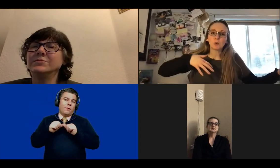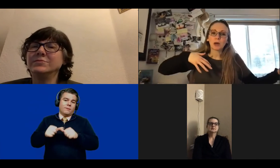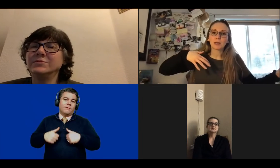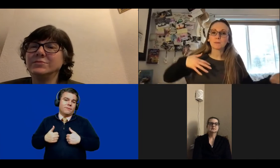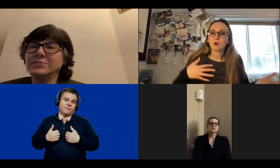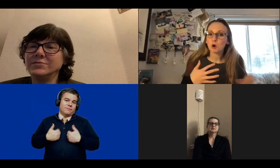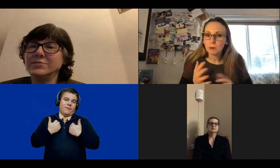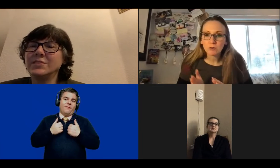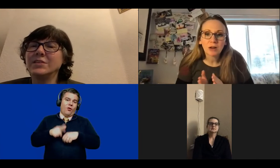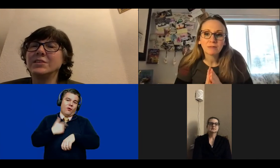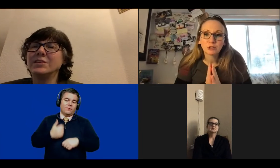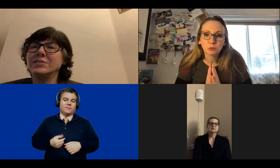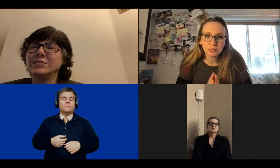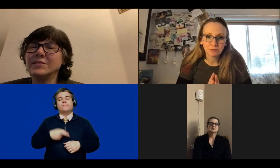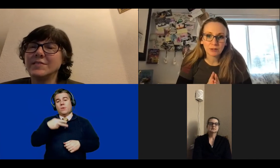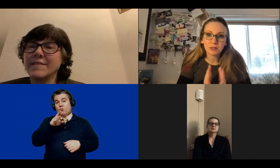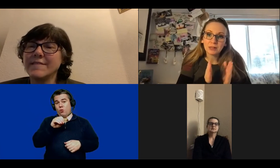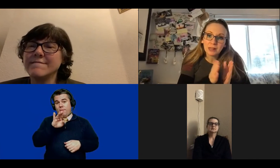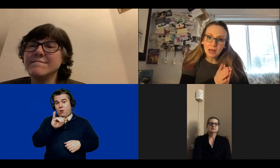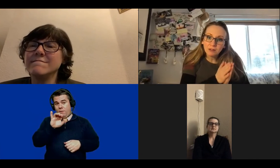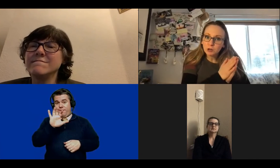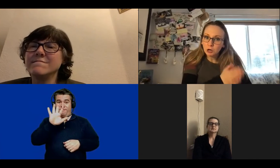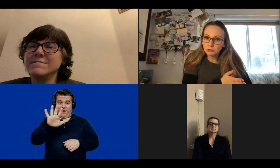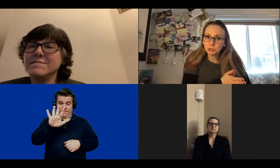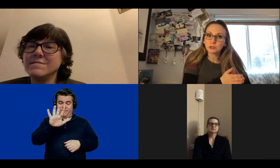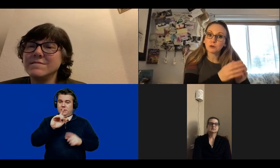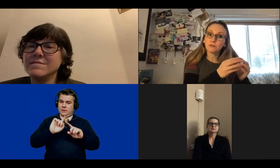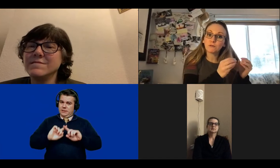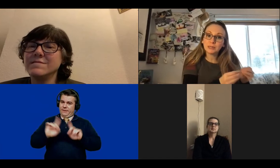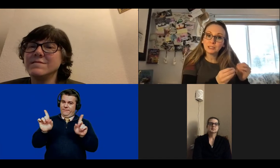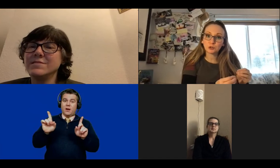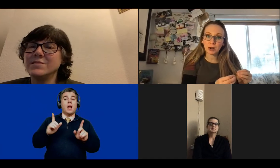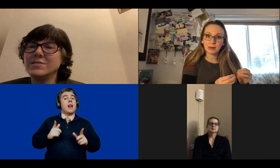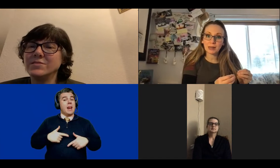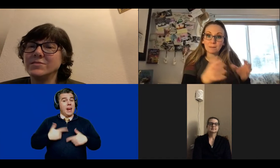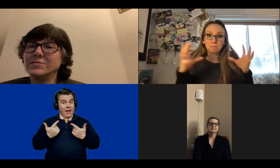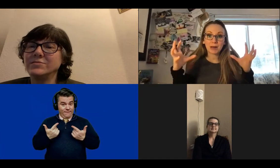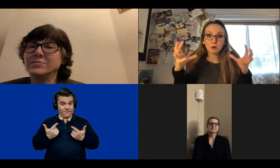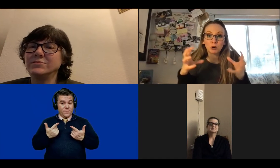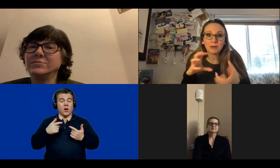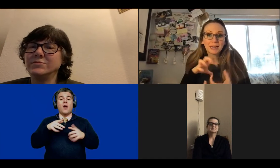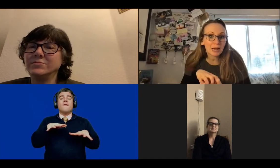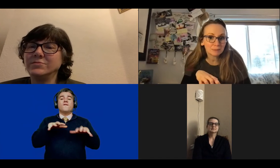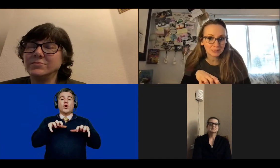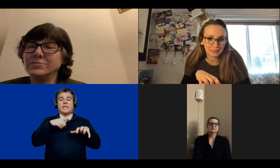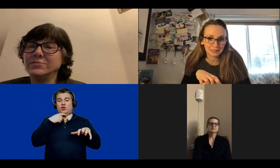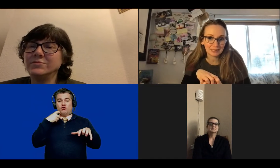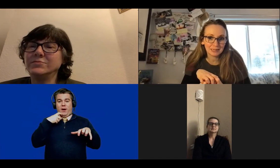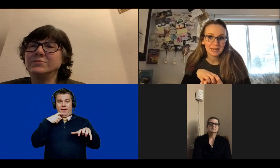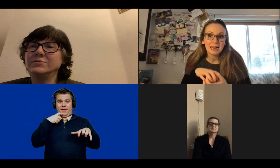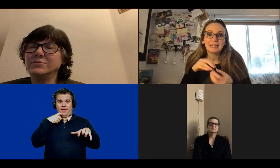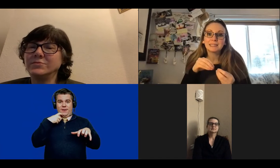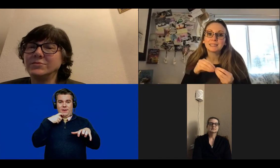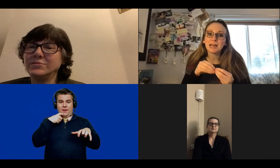That is why PROBIO5 is so different. The live cultures are freeze-dried and